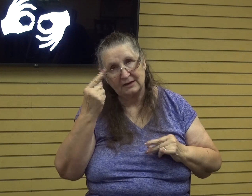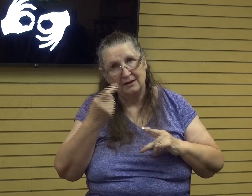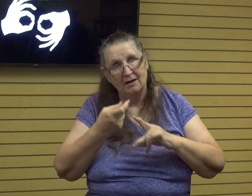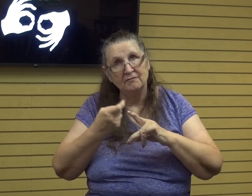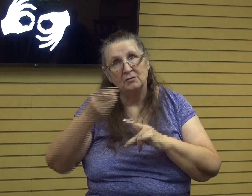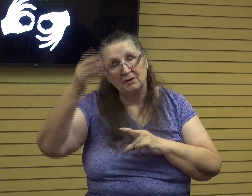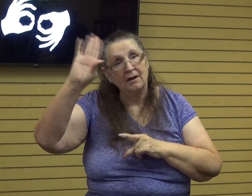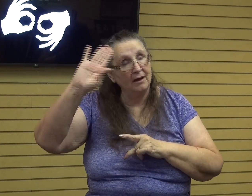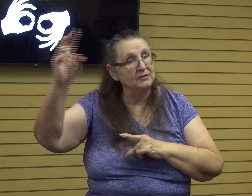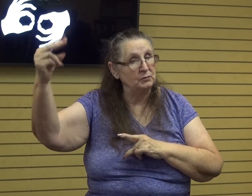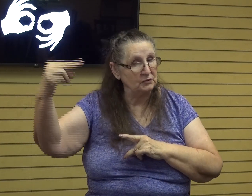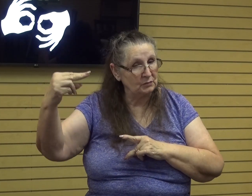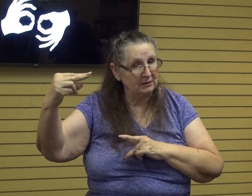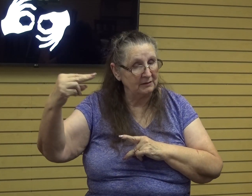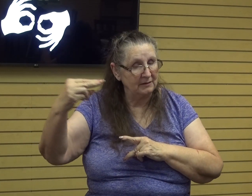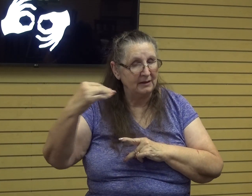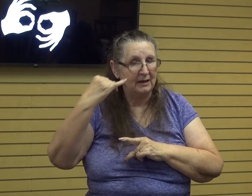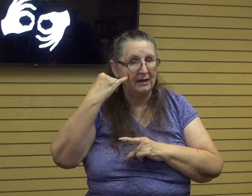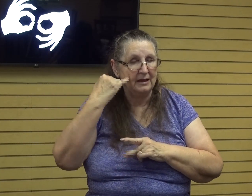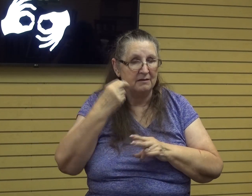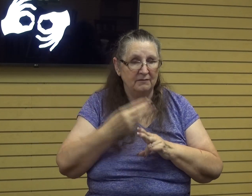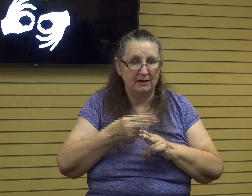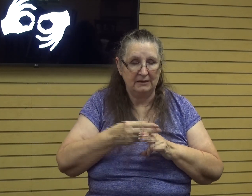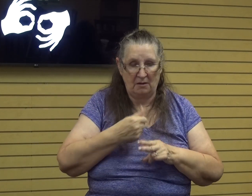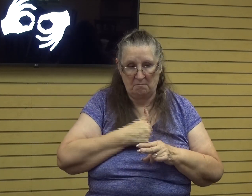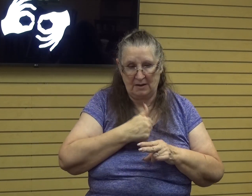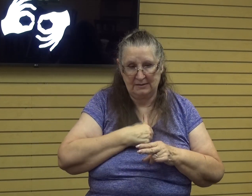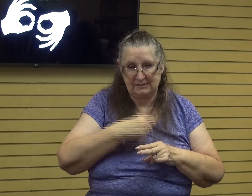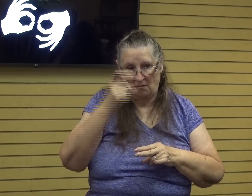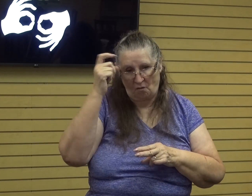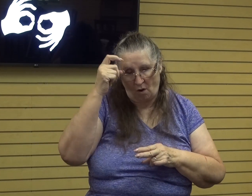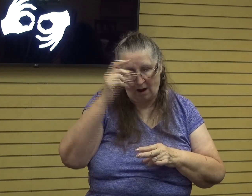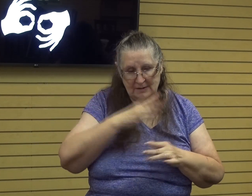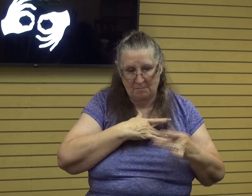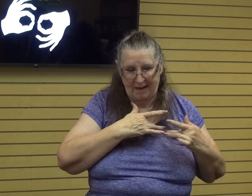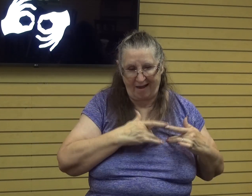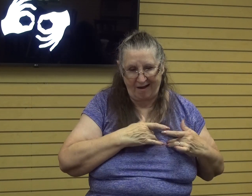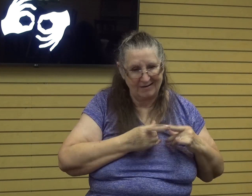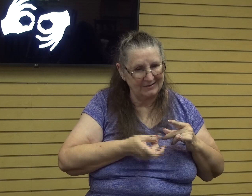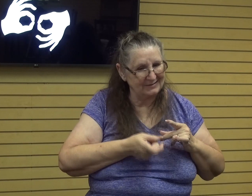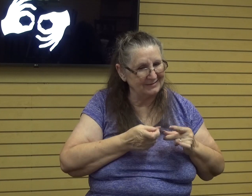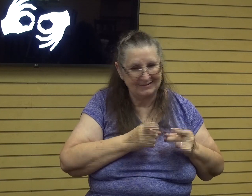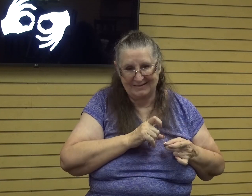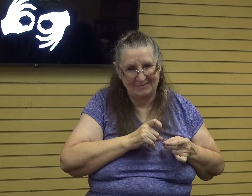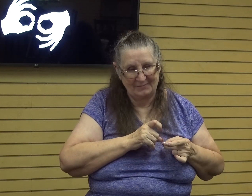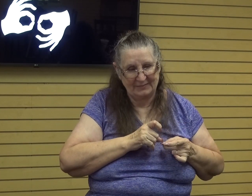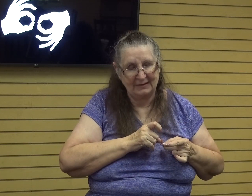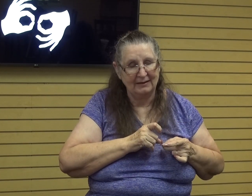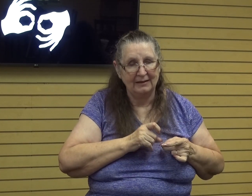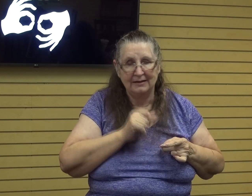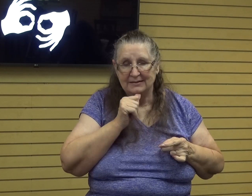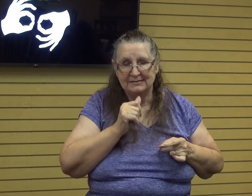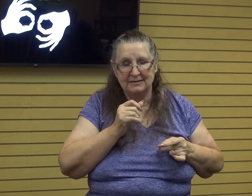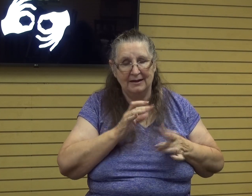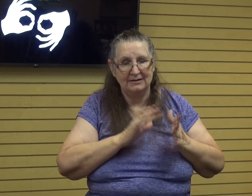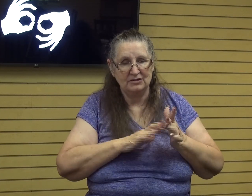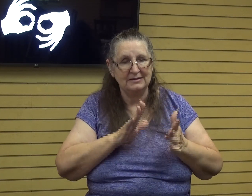perspective? You know, if I'm claiming to be understanding and wise, but this is my heart, then it's not Jesus. It's all of my pride and my flesh.